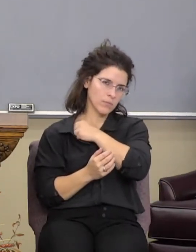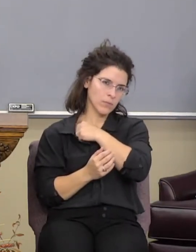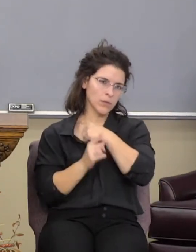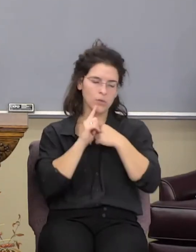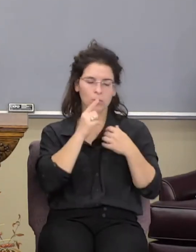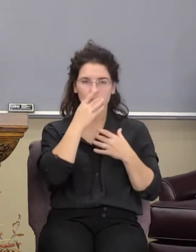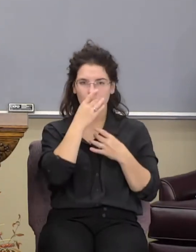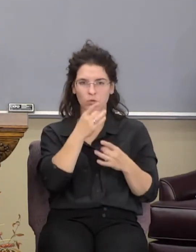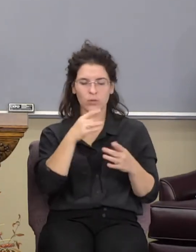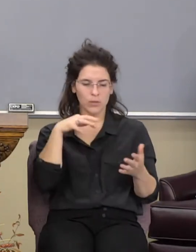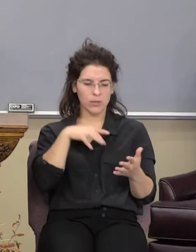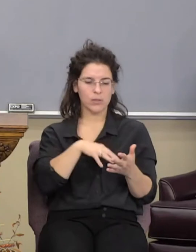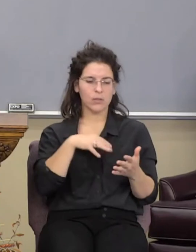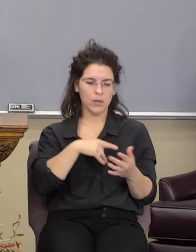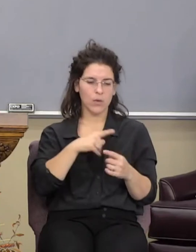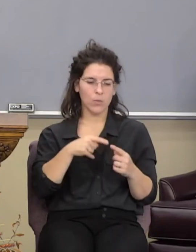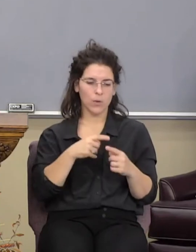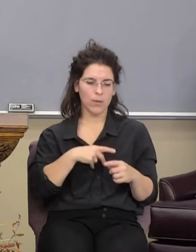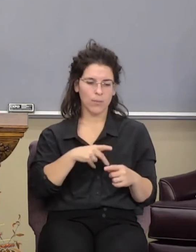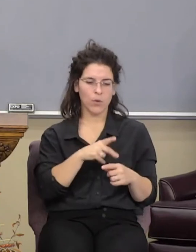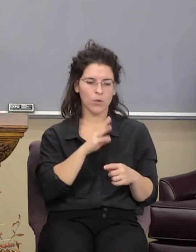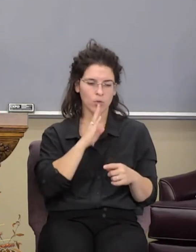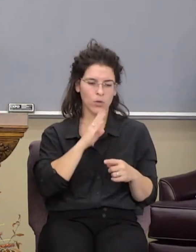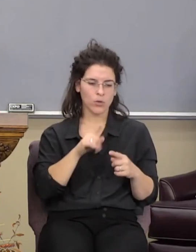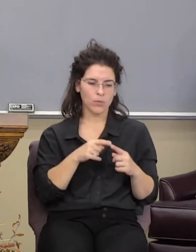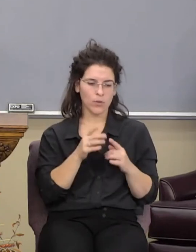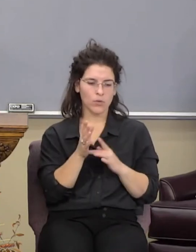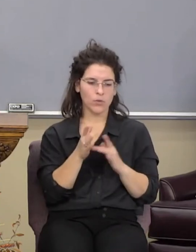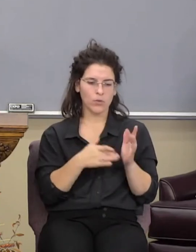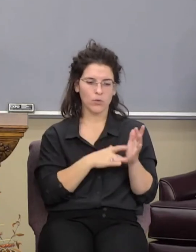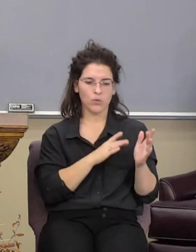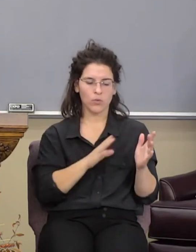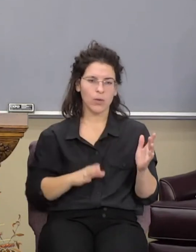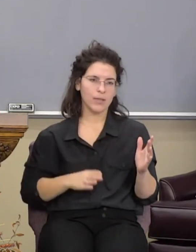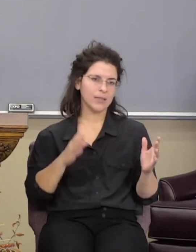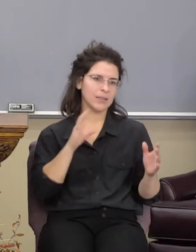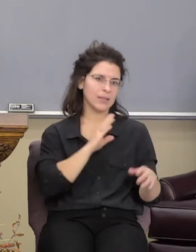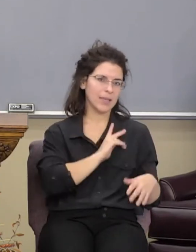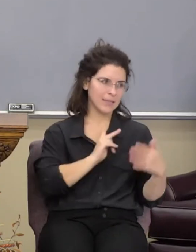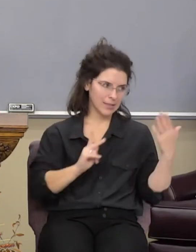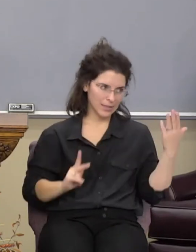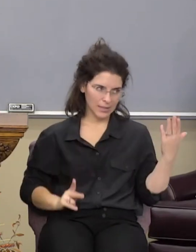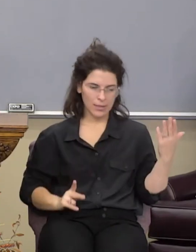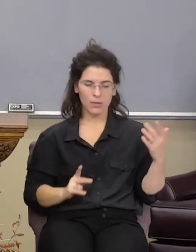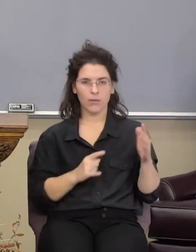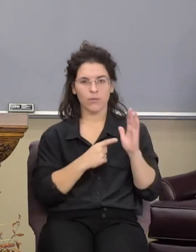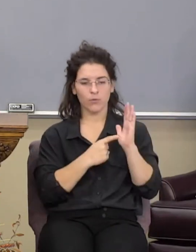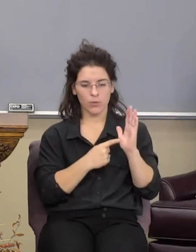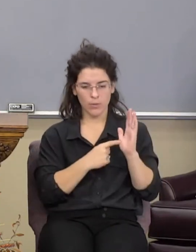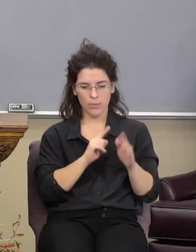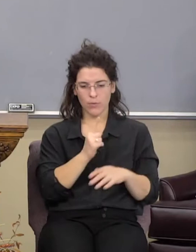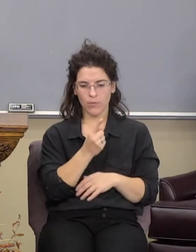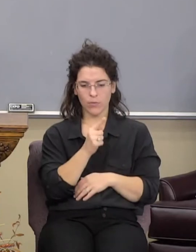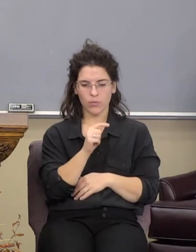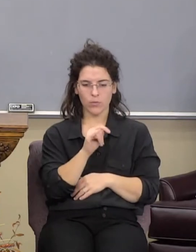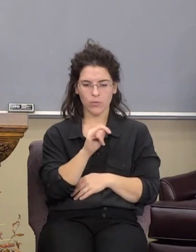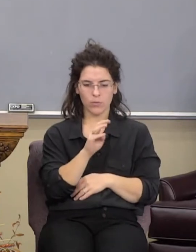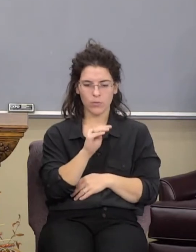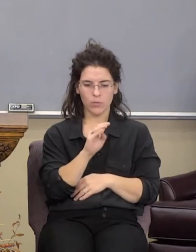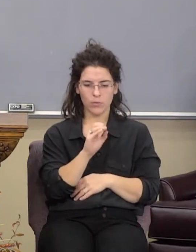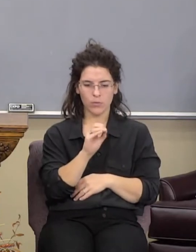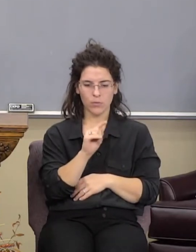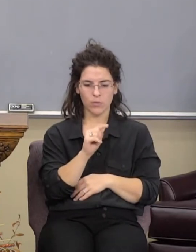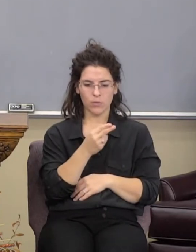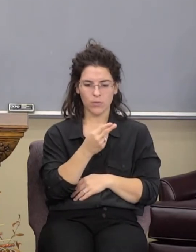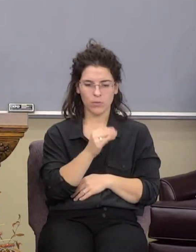there. When Paul does refer to Jesus Christ as king, for example, in 1 Timothy chapter 1, 1 Timothy